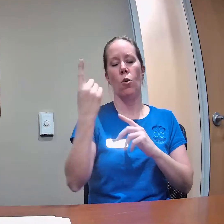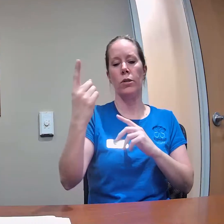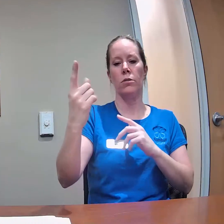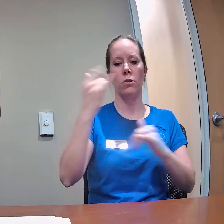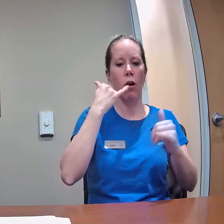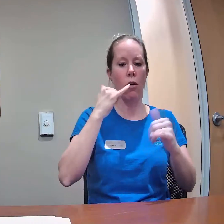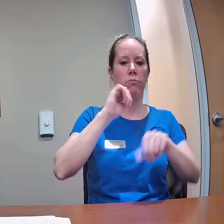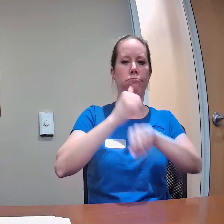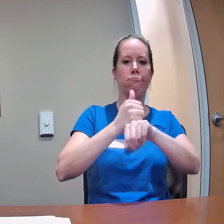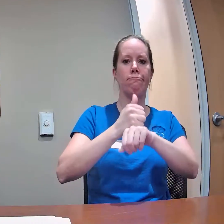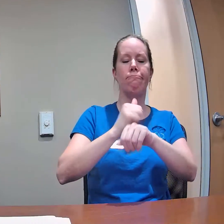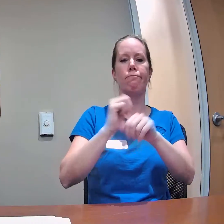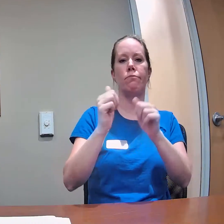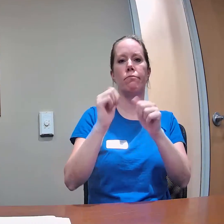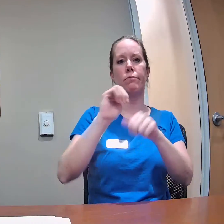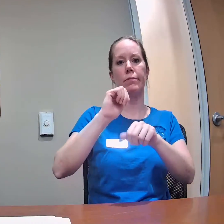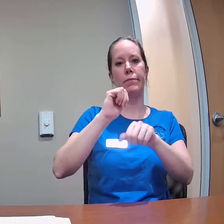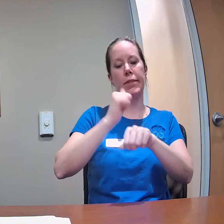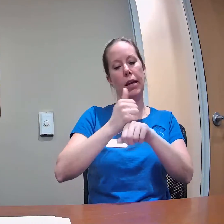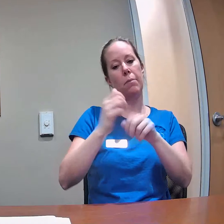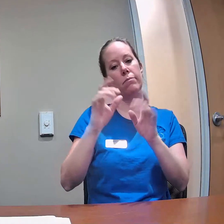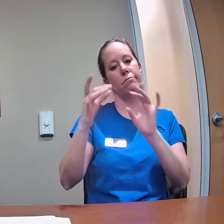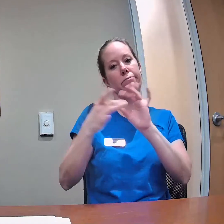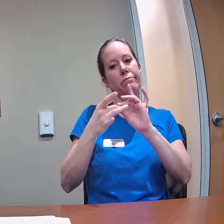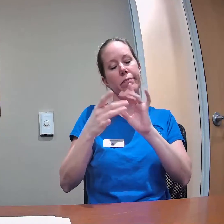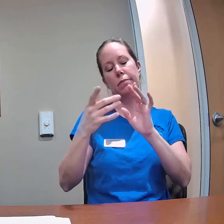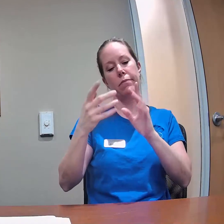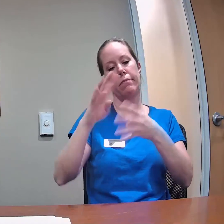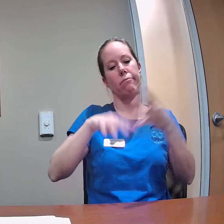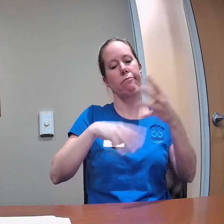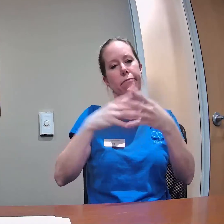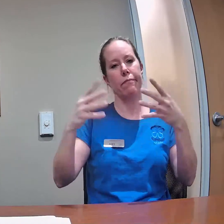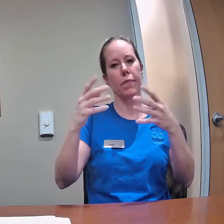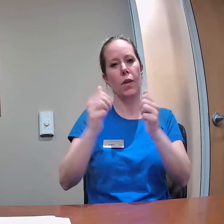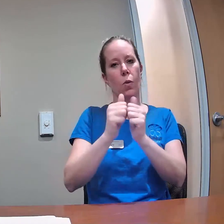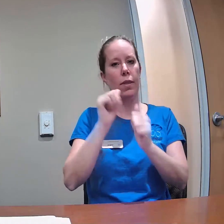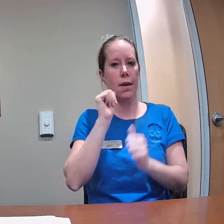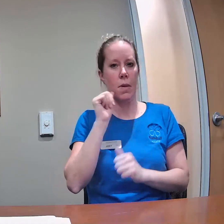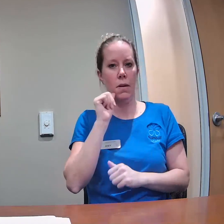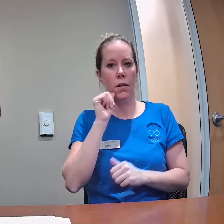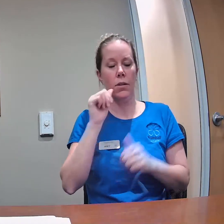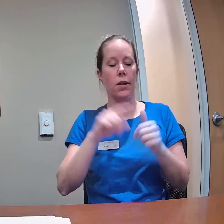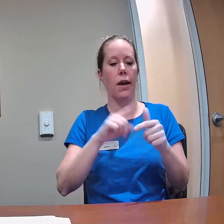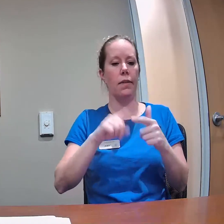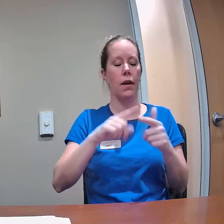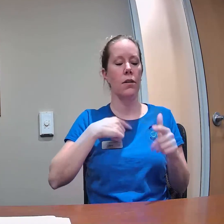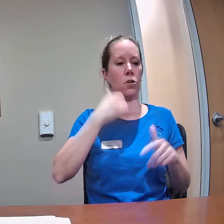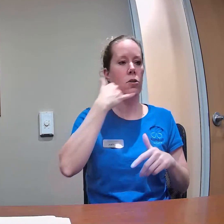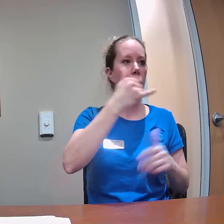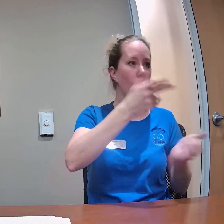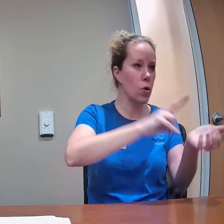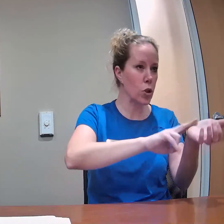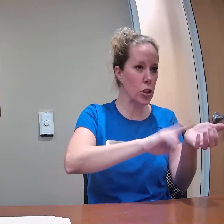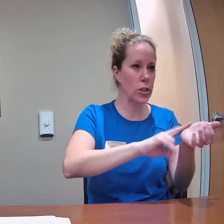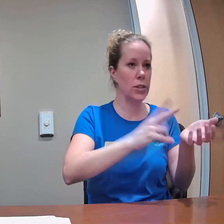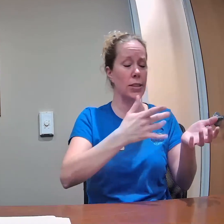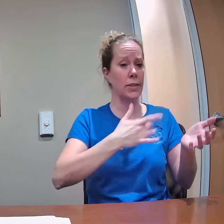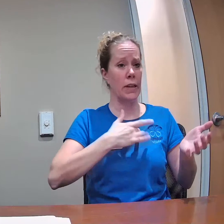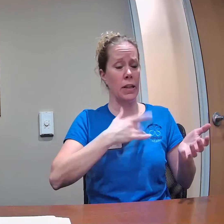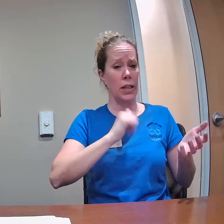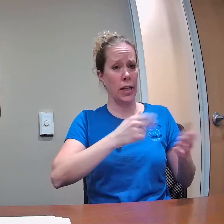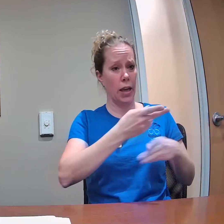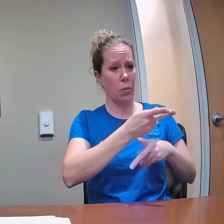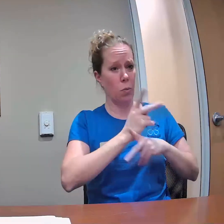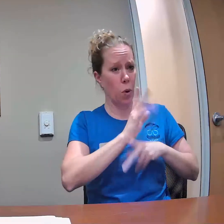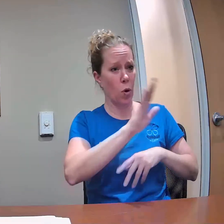up. And then they're asking the nurse if they can use her phone to communicate back and forth. The nurse really does not have the